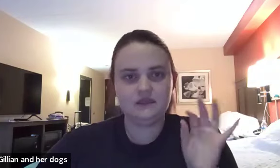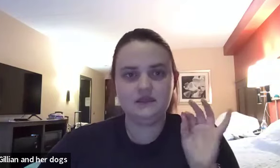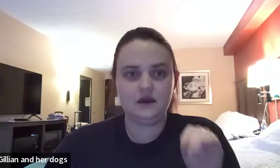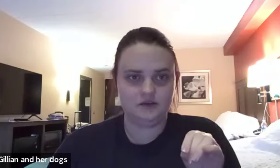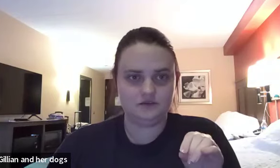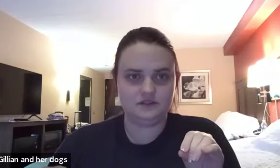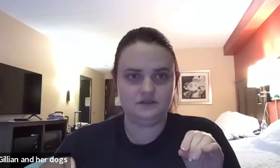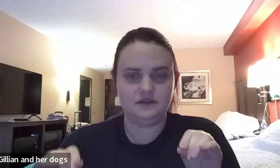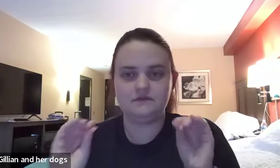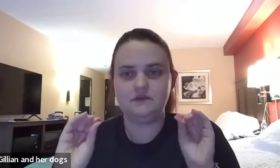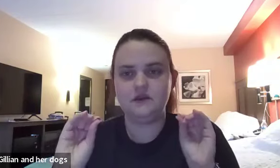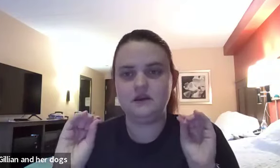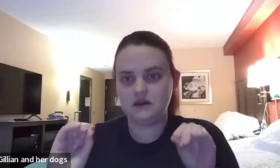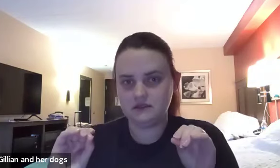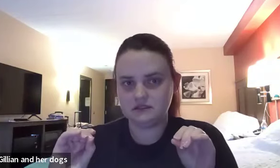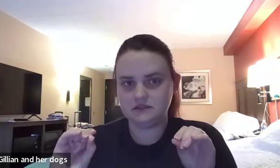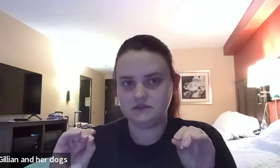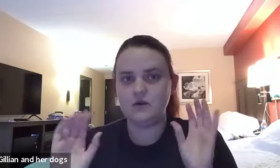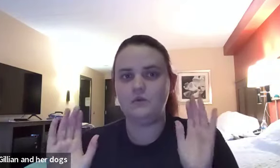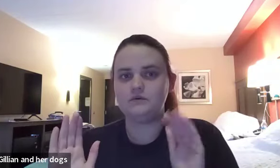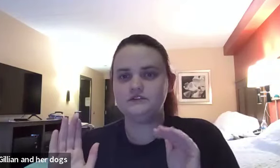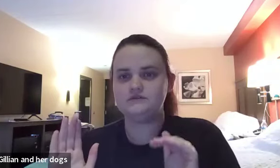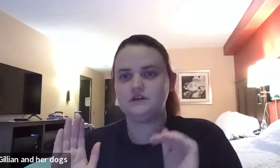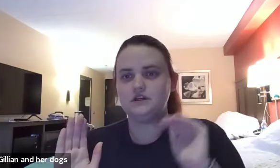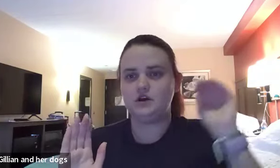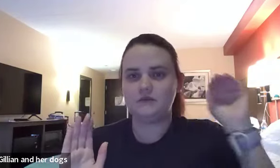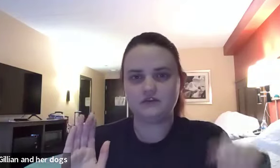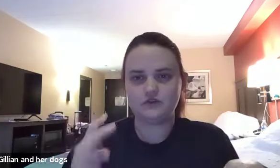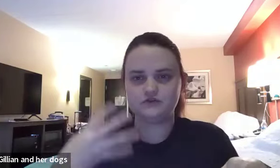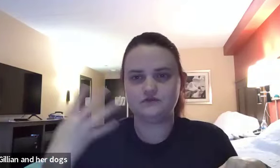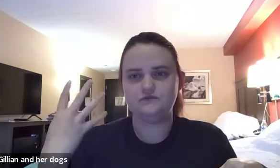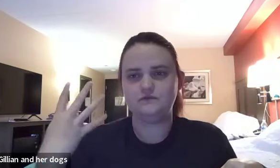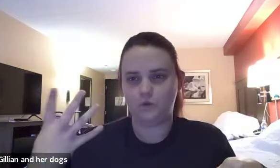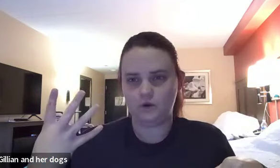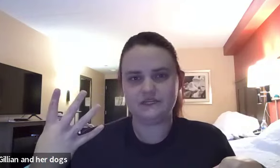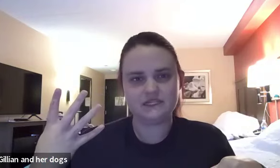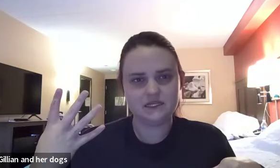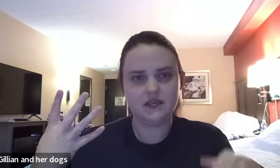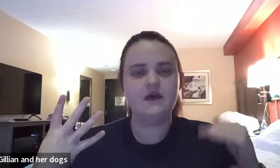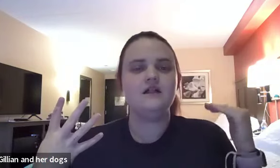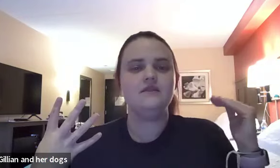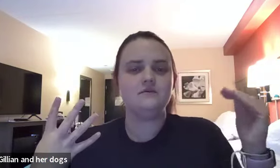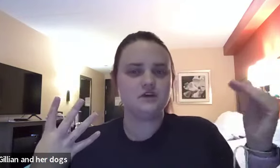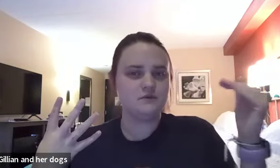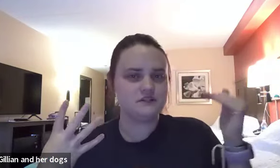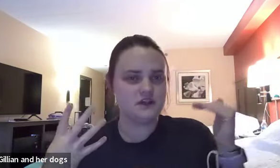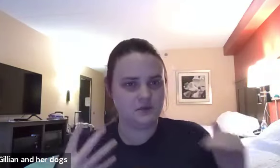Any others? If not, what we'll do is we're going to go back through those four we did. Then we're going to move on to